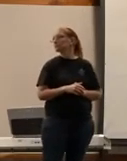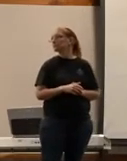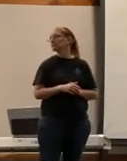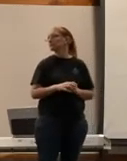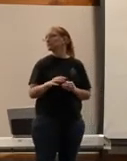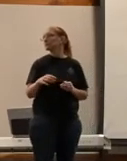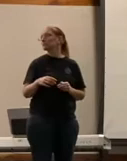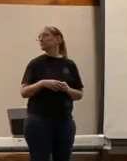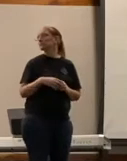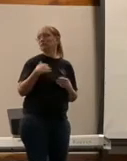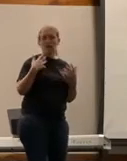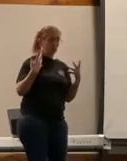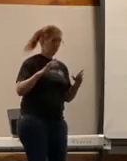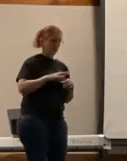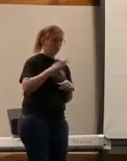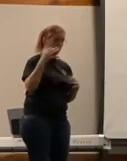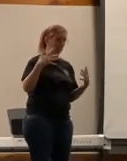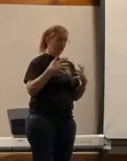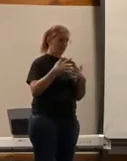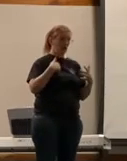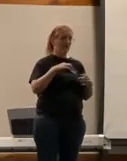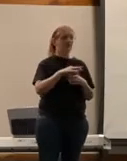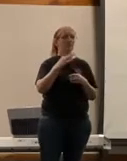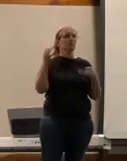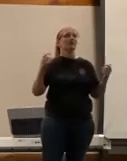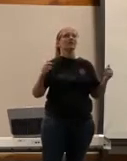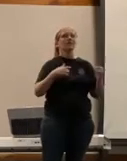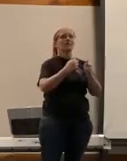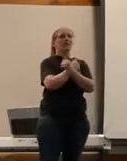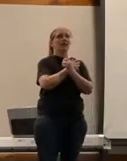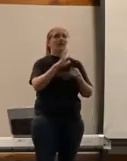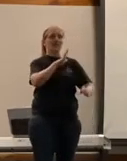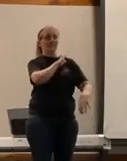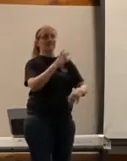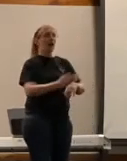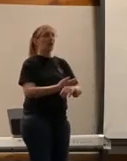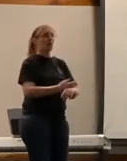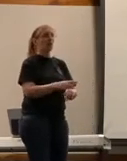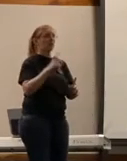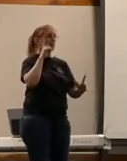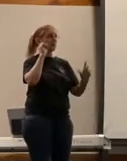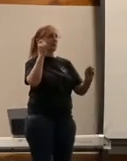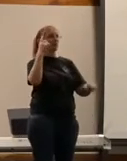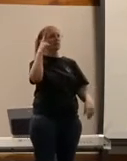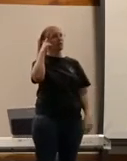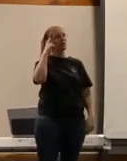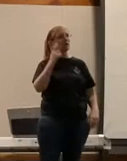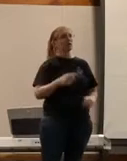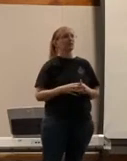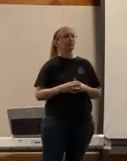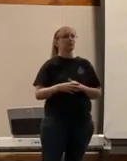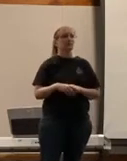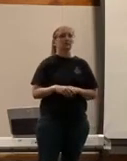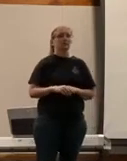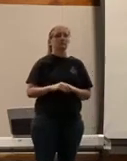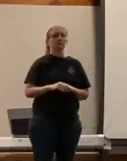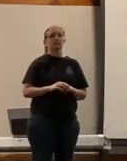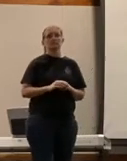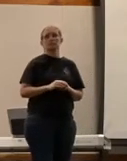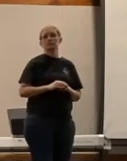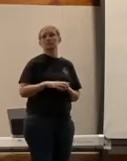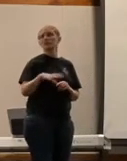I don't have the spirit of fear. I have the spirit of love, power, and a sound mind. Because I've